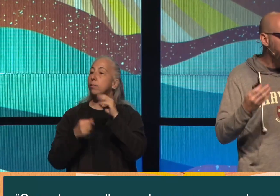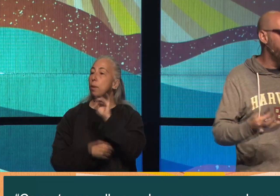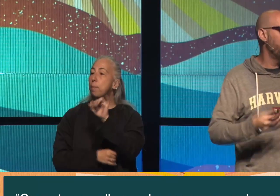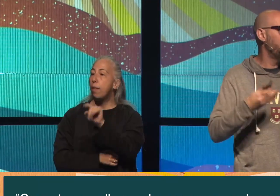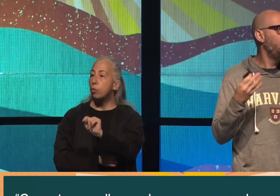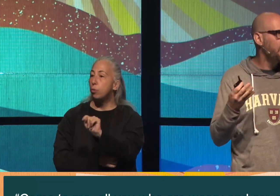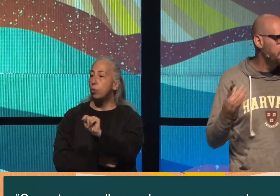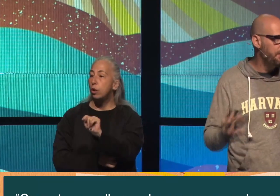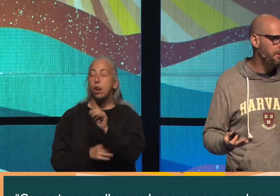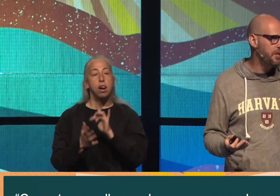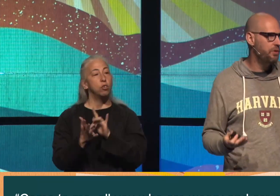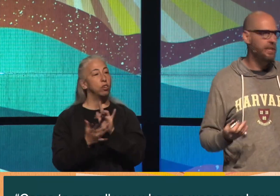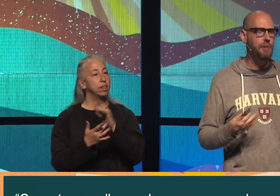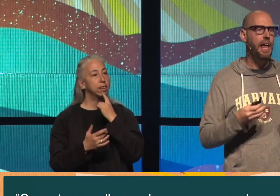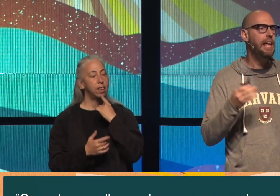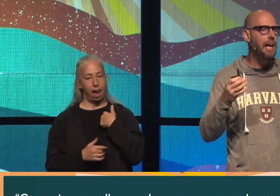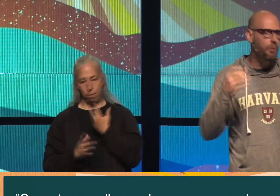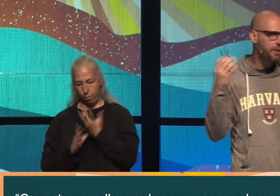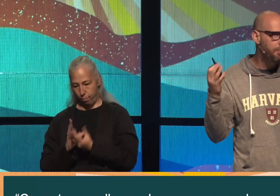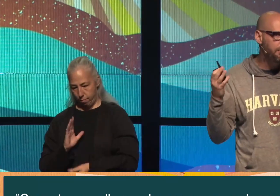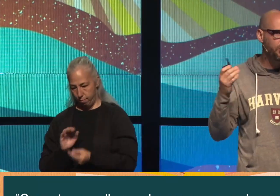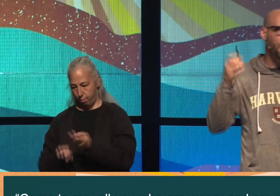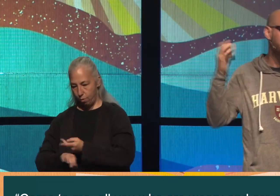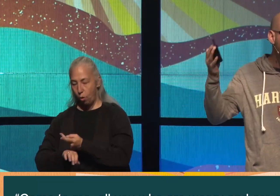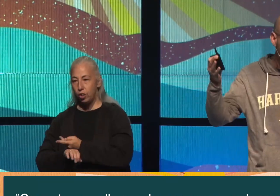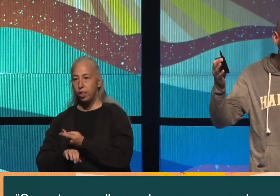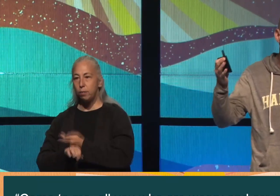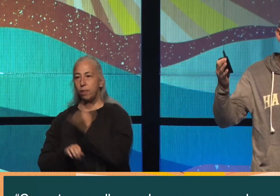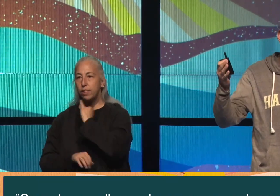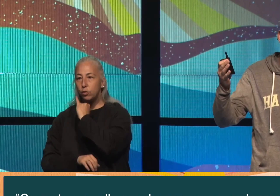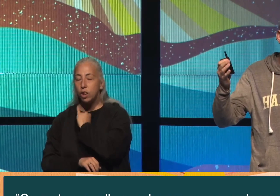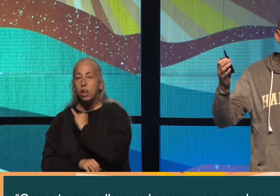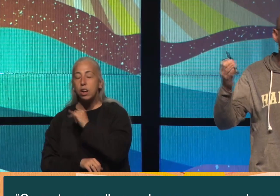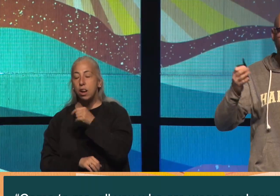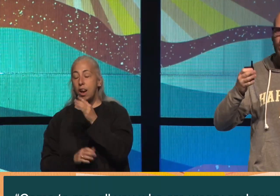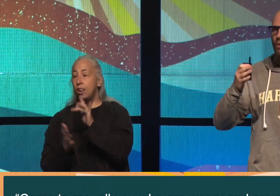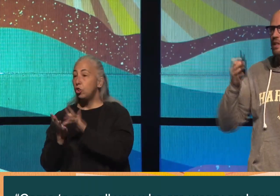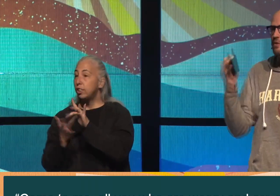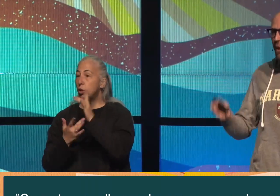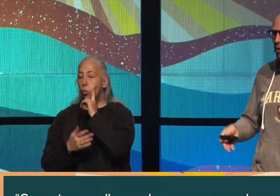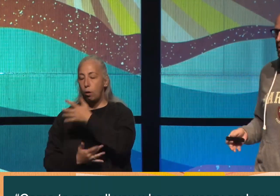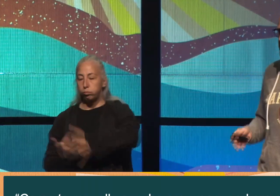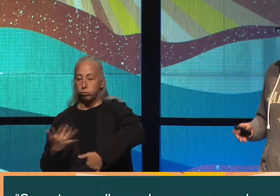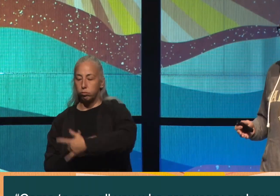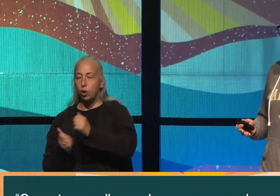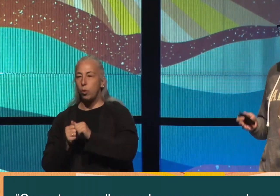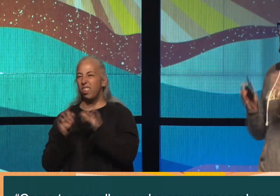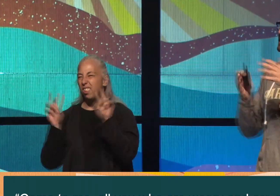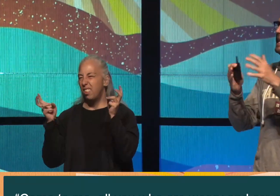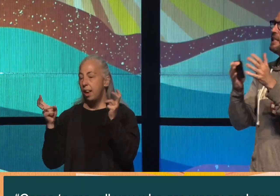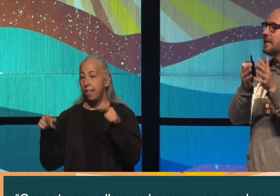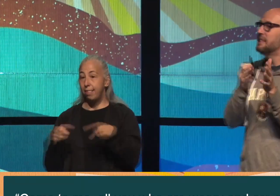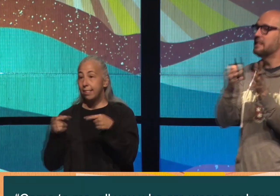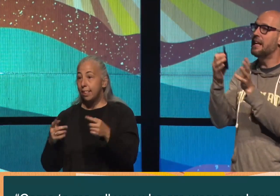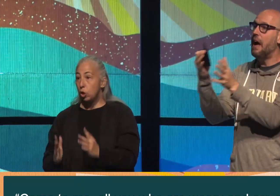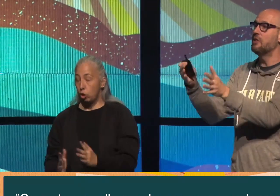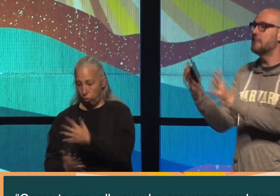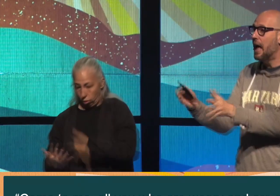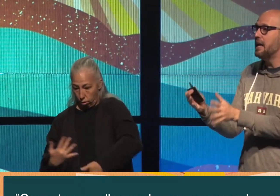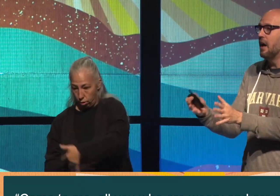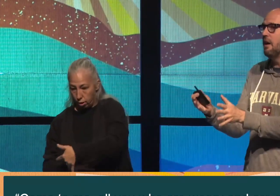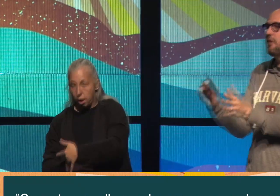say, like, I've come for the lost sheep of Israel. And he would hang out with the people called sinners, right? And those were his folks. And because they